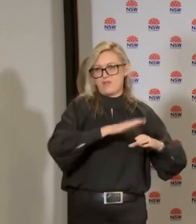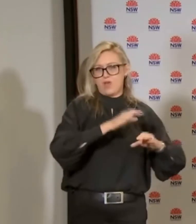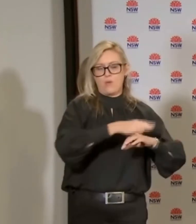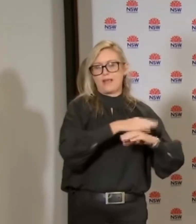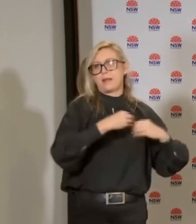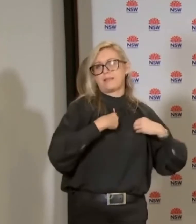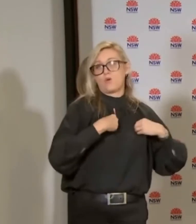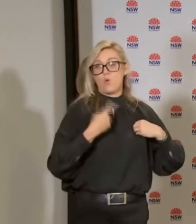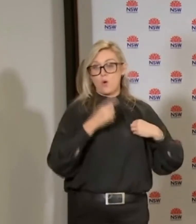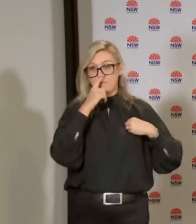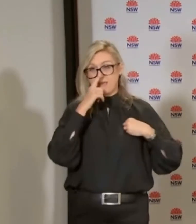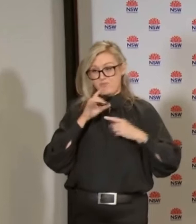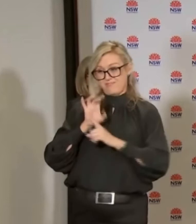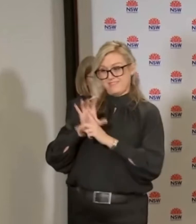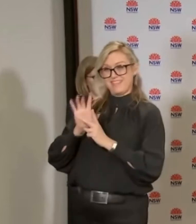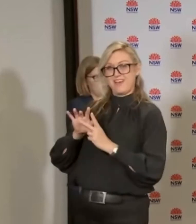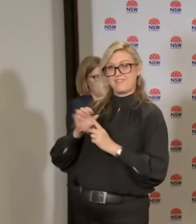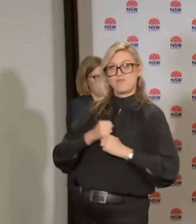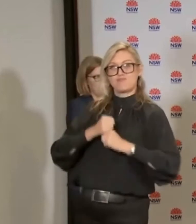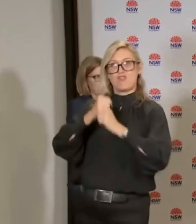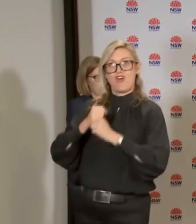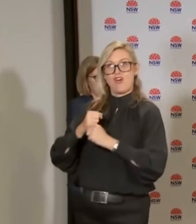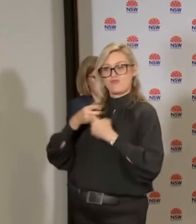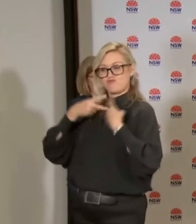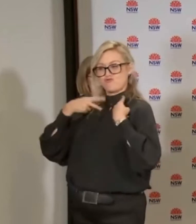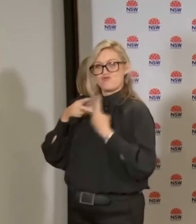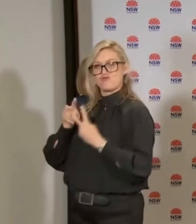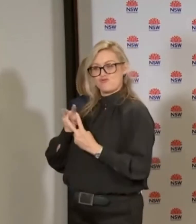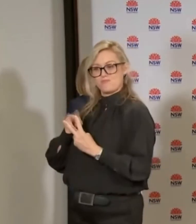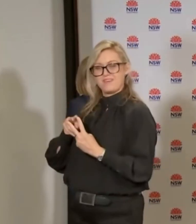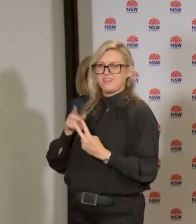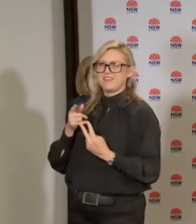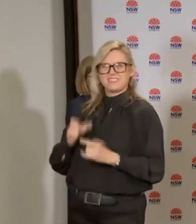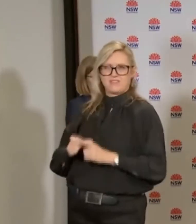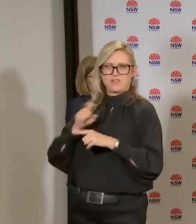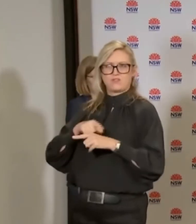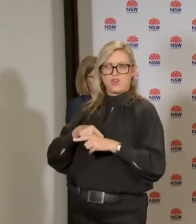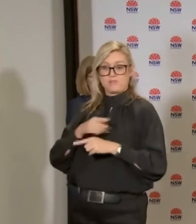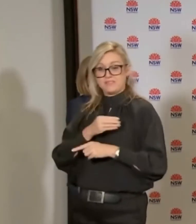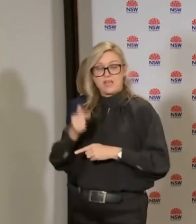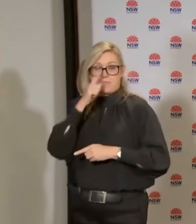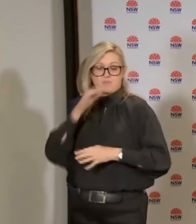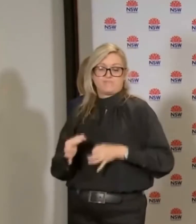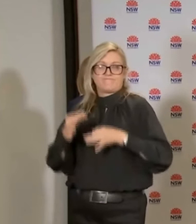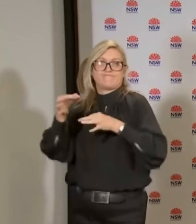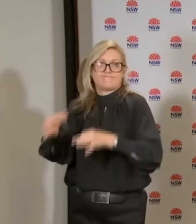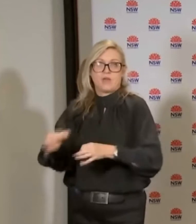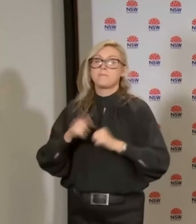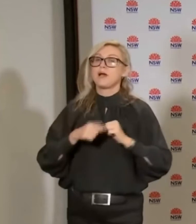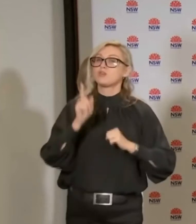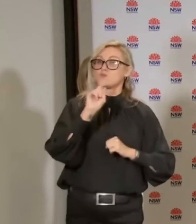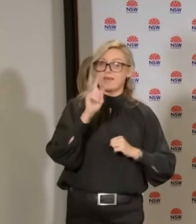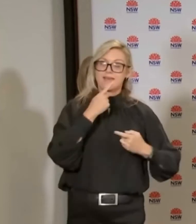in New South Wales. So for the brides and grooms out there, many have postponed their weddings during this period of time, and today's announcement will